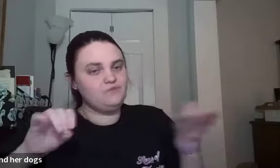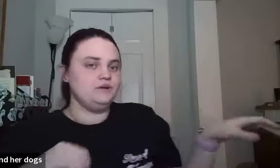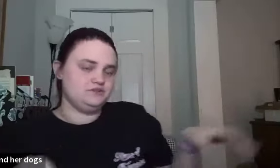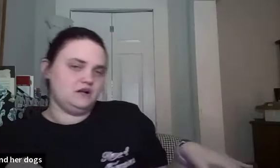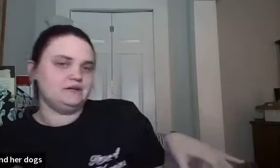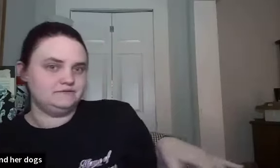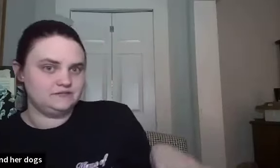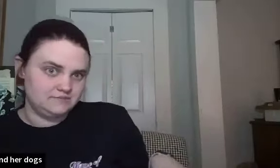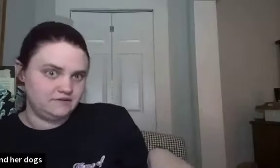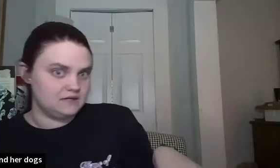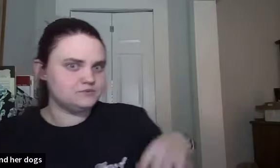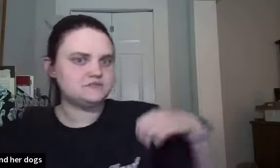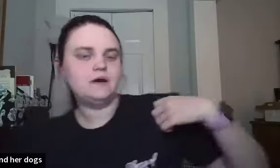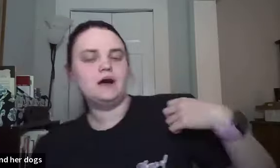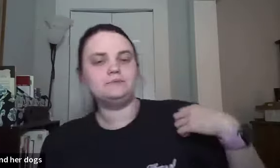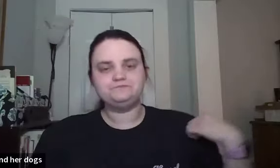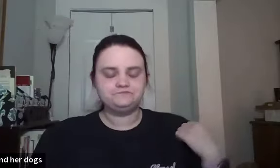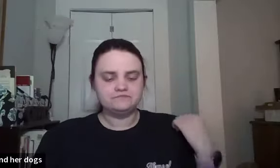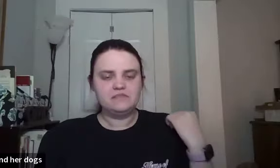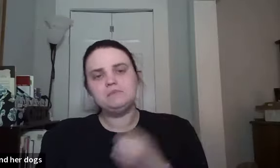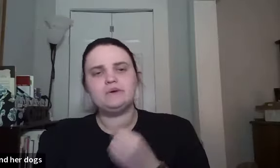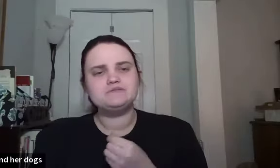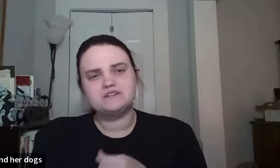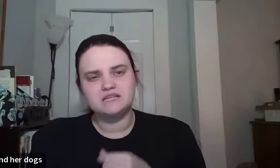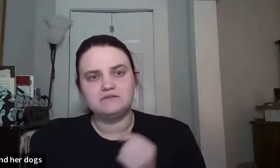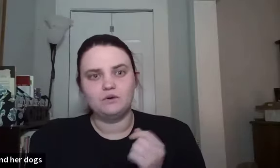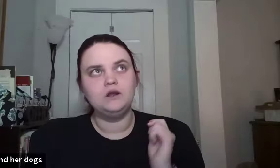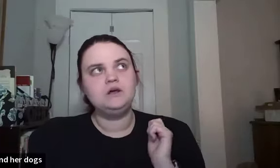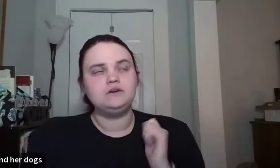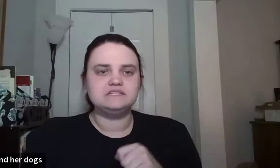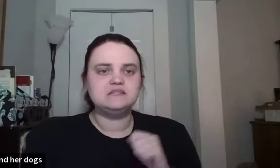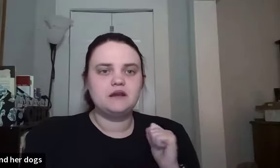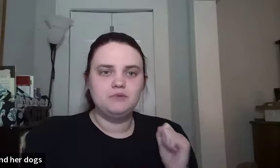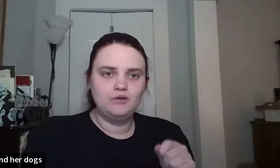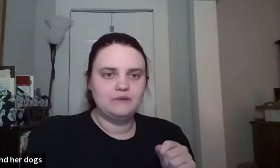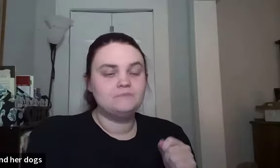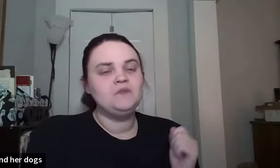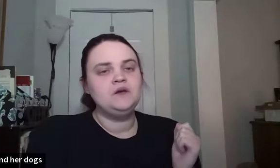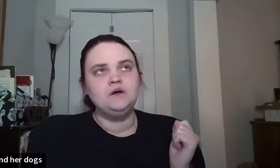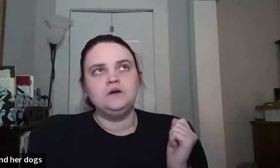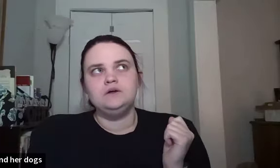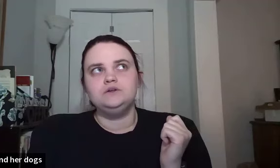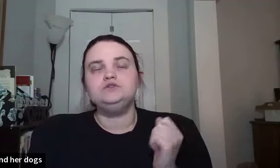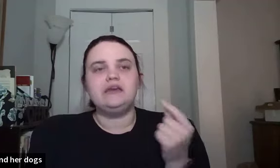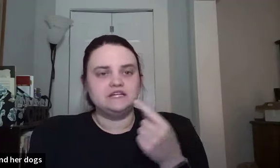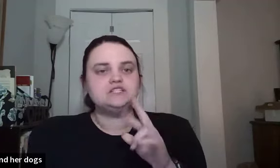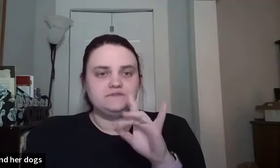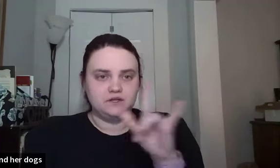when you're talking about different types of animals. But what I was gonna say for grizzly bear and polar bear, you can just finger